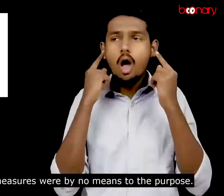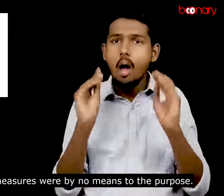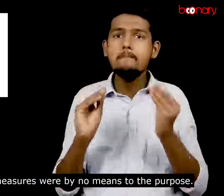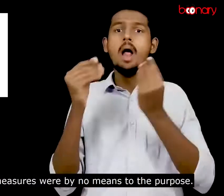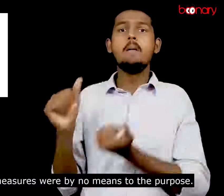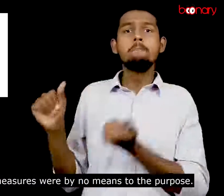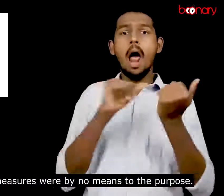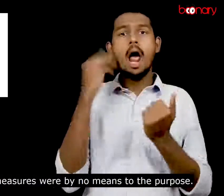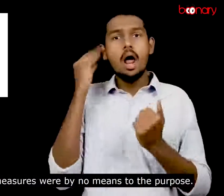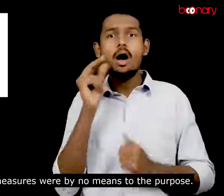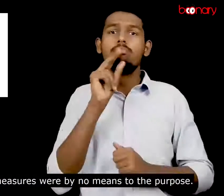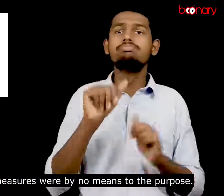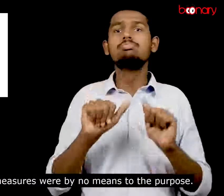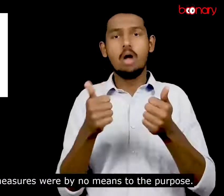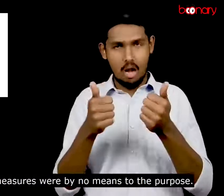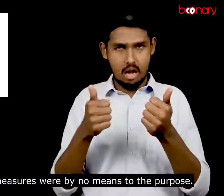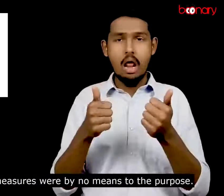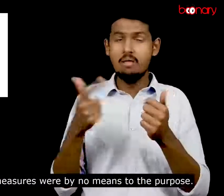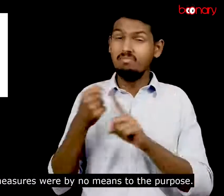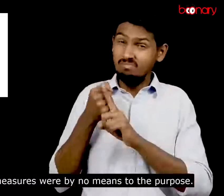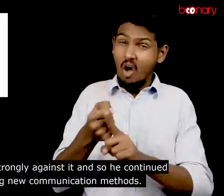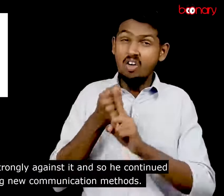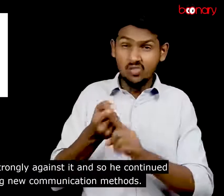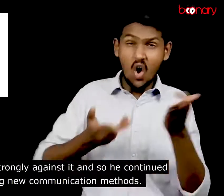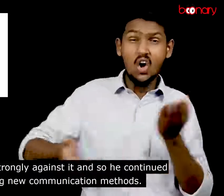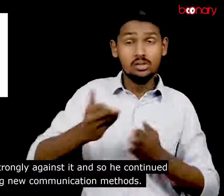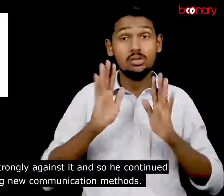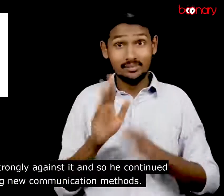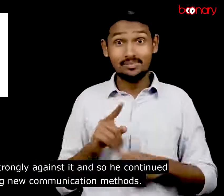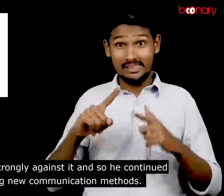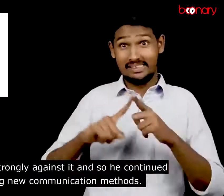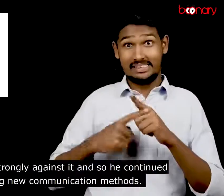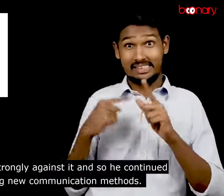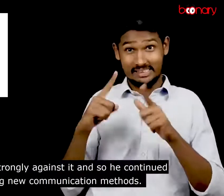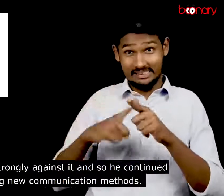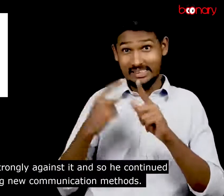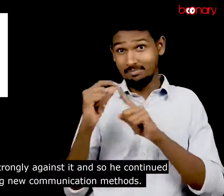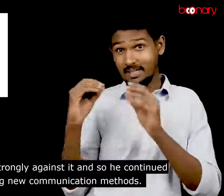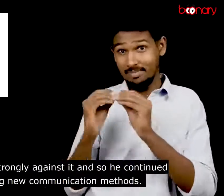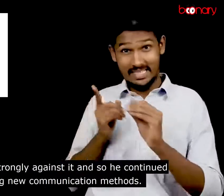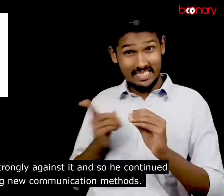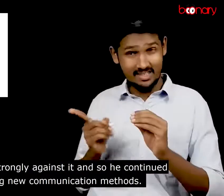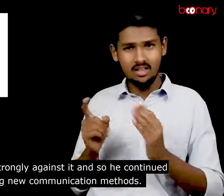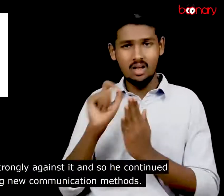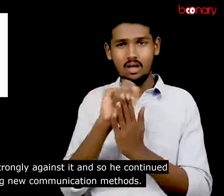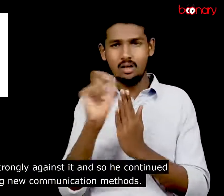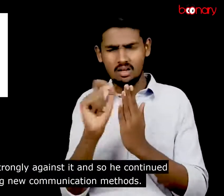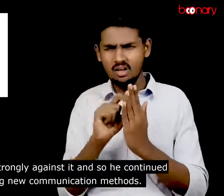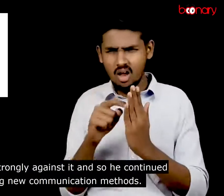violent measures were by no means to the purpose. Hume wrote strongly against it, and so he